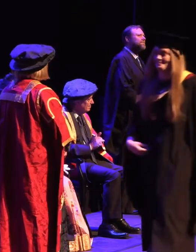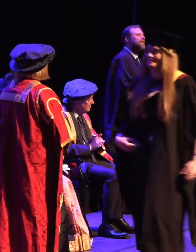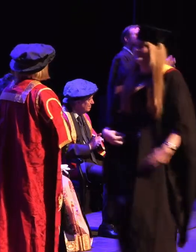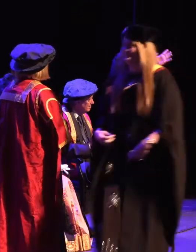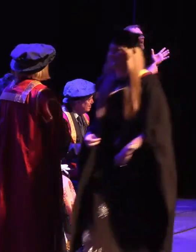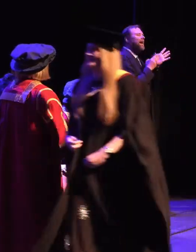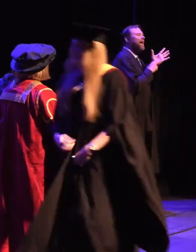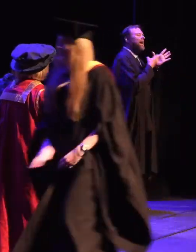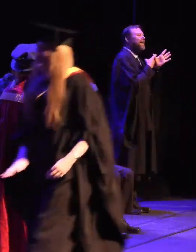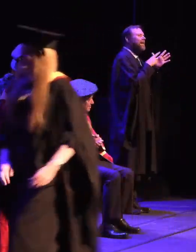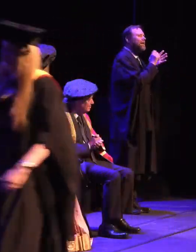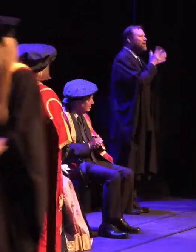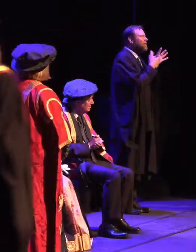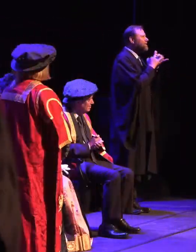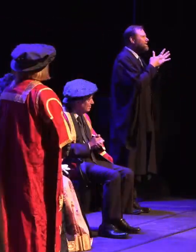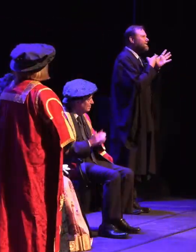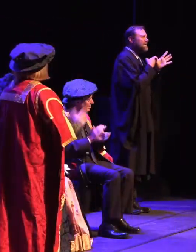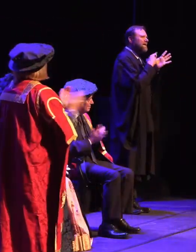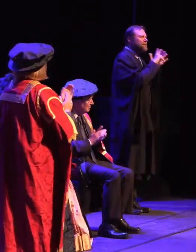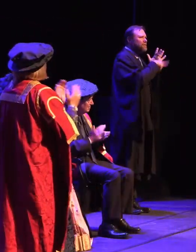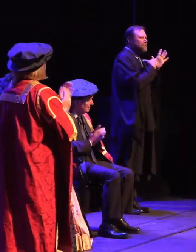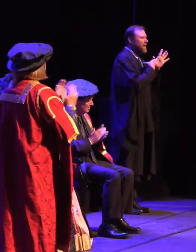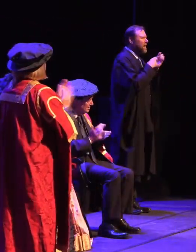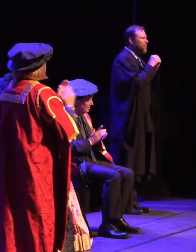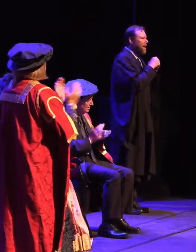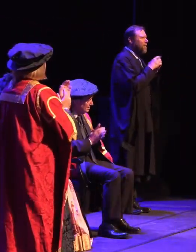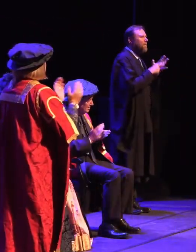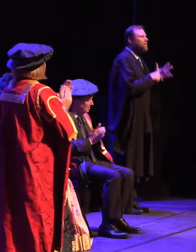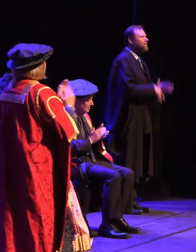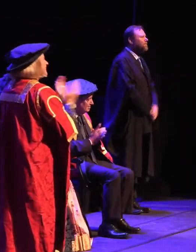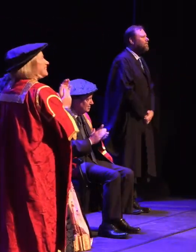Alana Christina Jai Han.